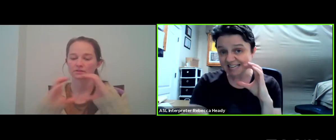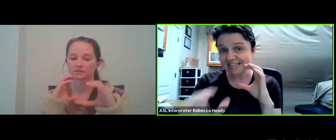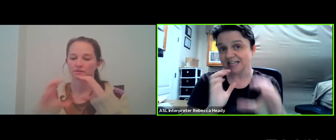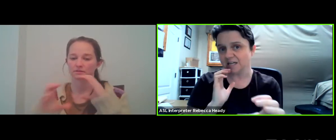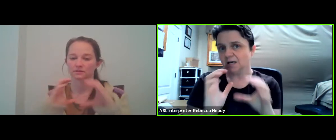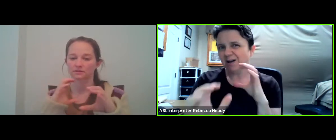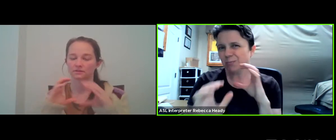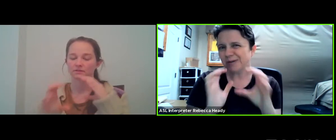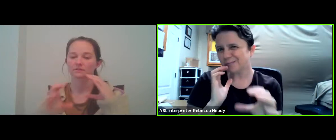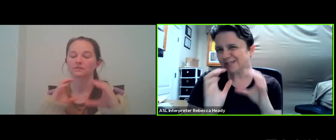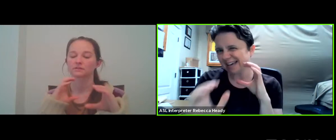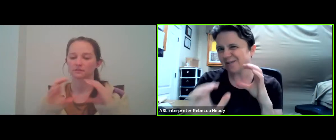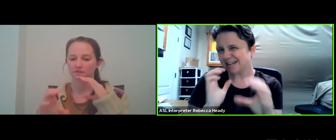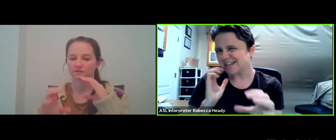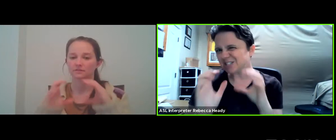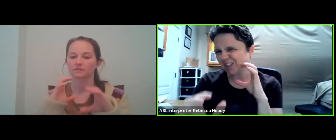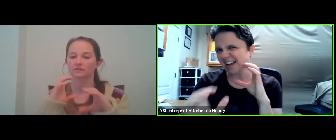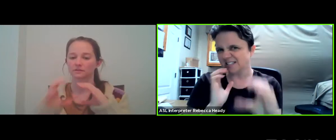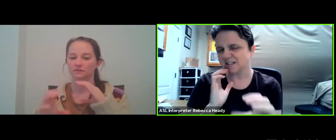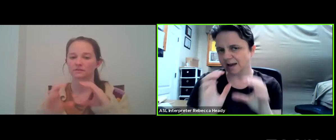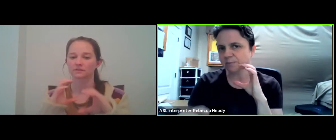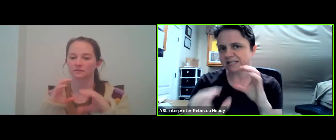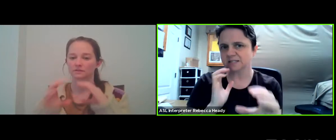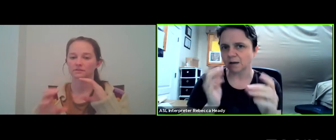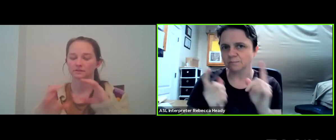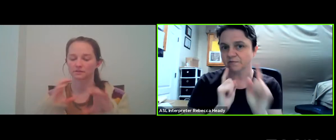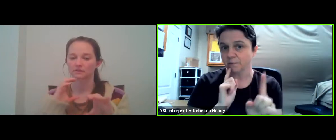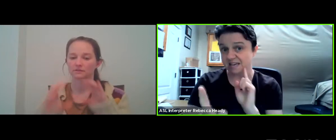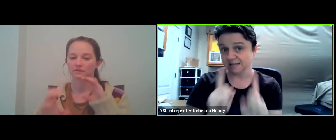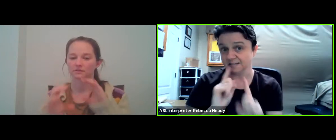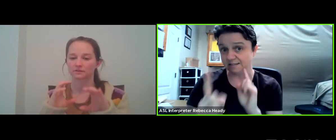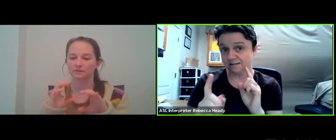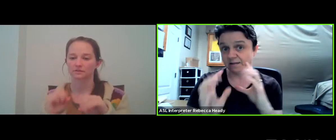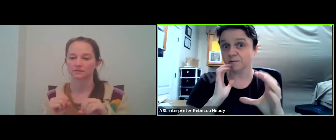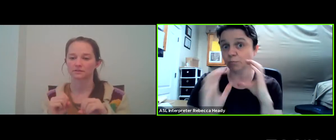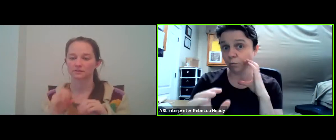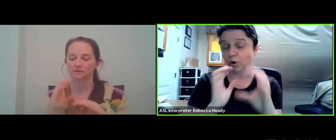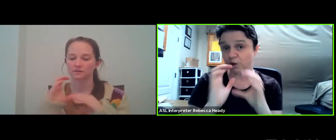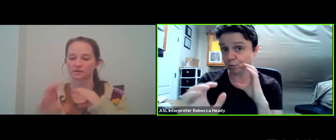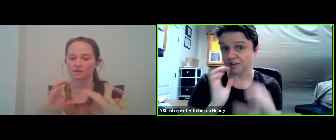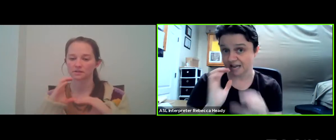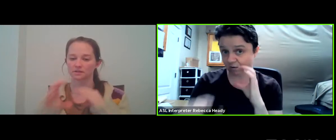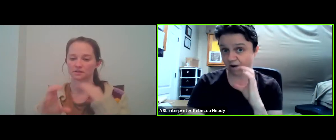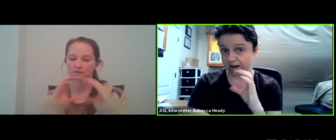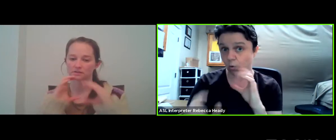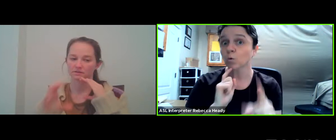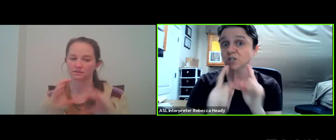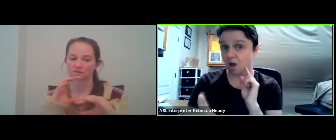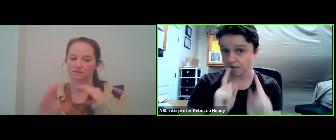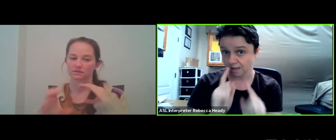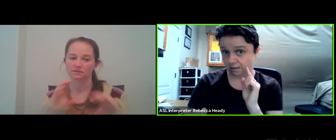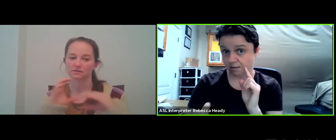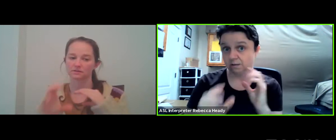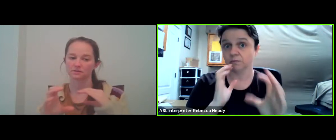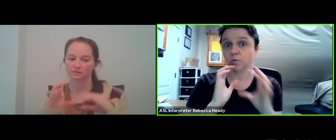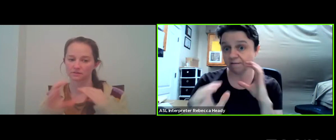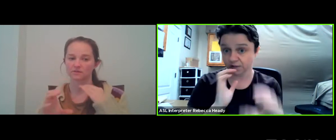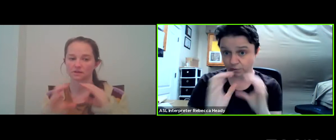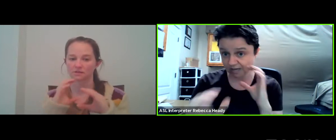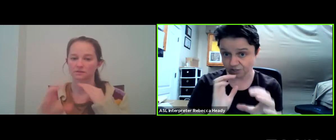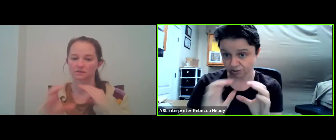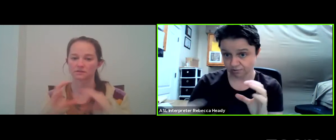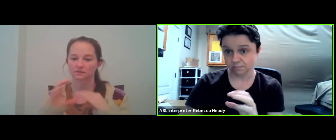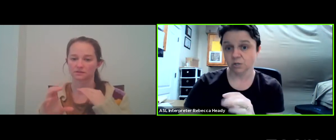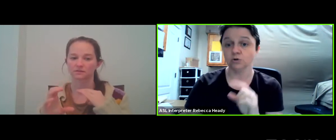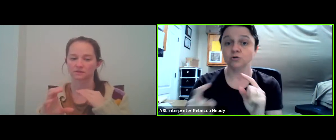add the C, it becomes kind of an initialized sign, but it comes from this. But we're communicating, right? We're talking, we're